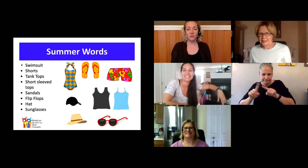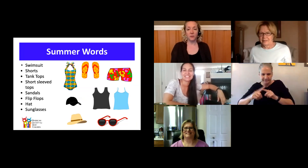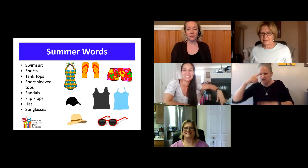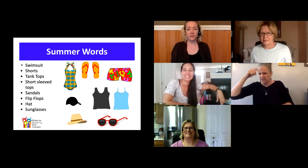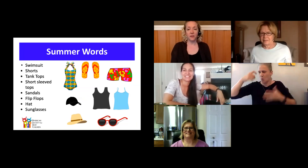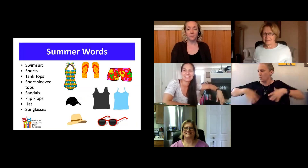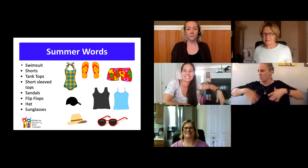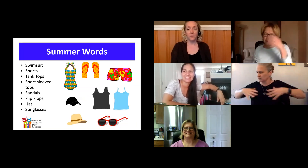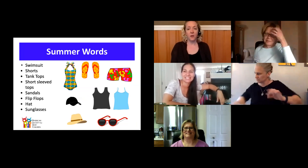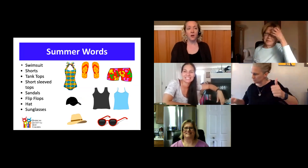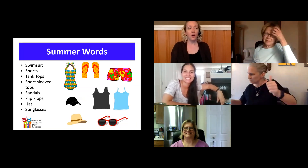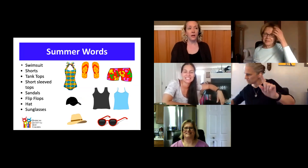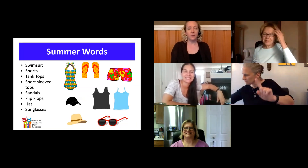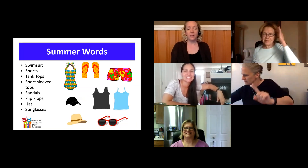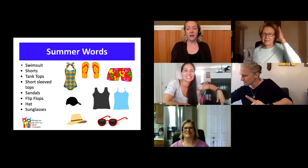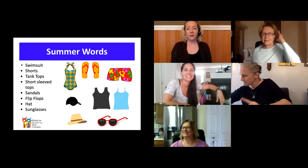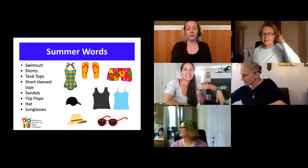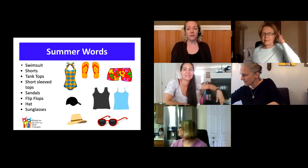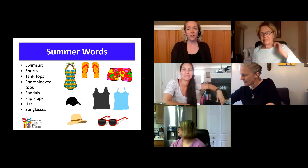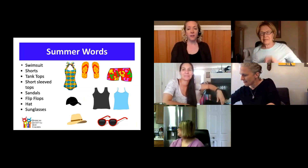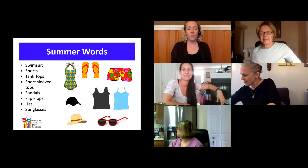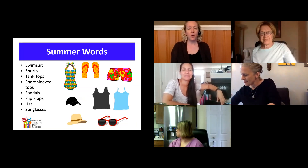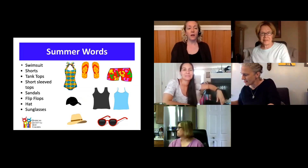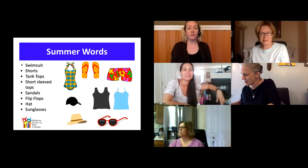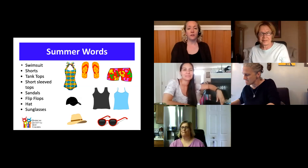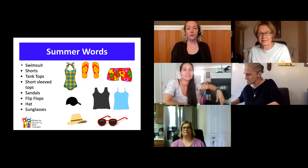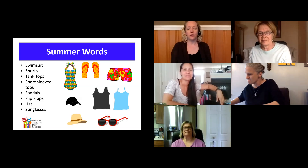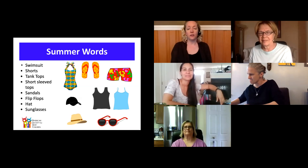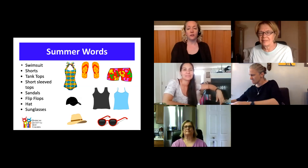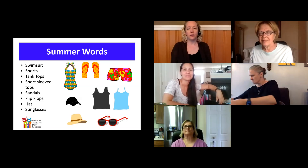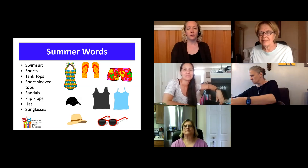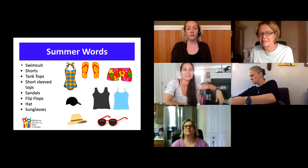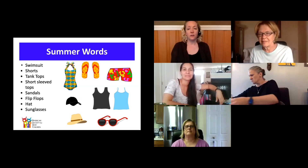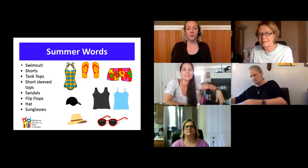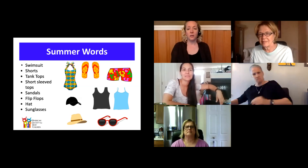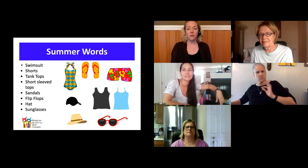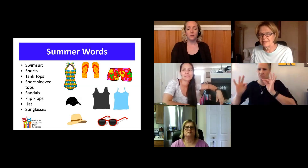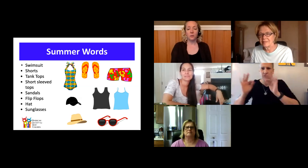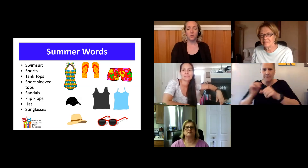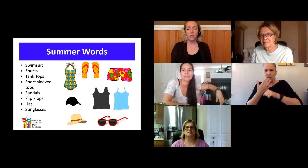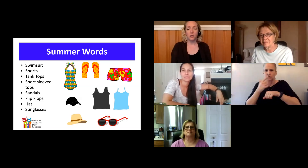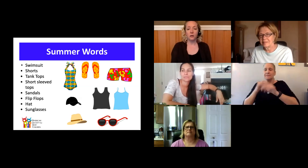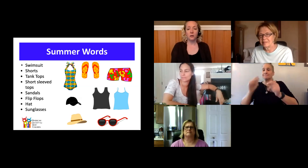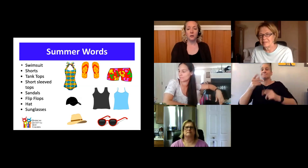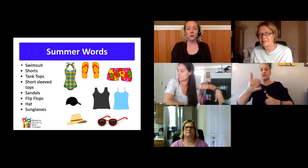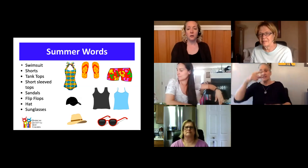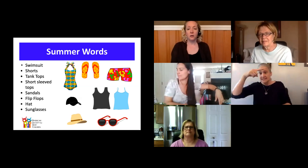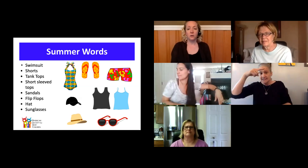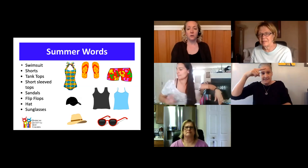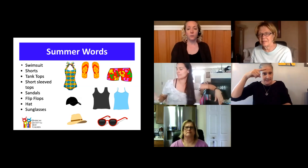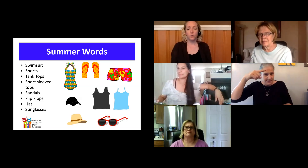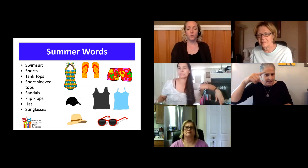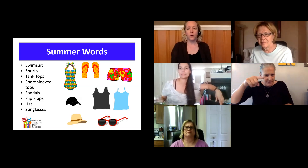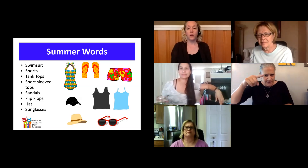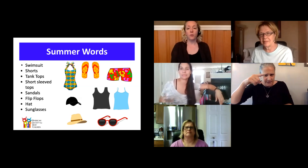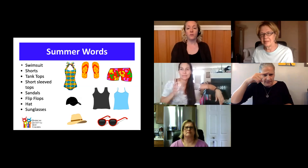being cognizant of the time. All right, this is good. Let me just double check. Whoop, what am I doing? Okay, perfect. Making good